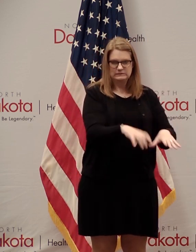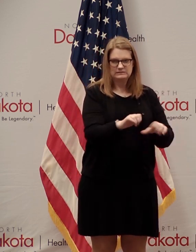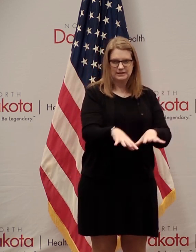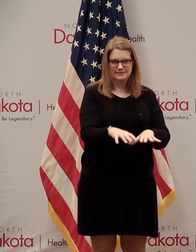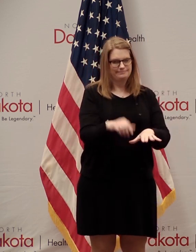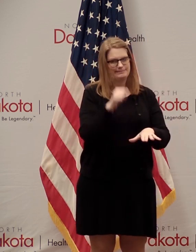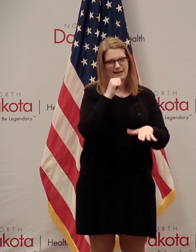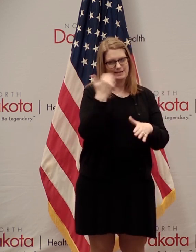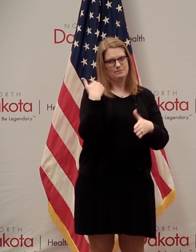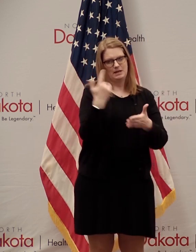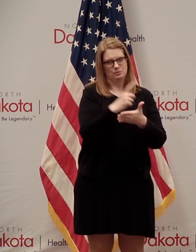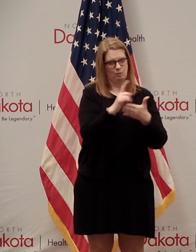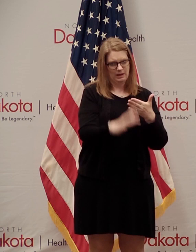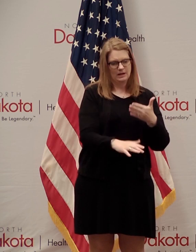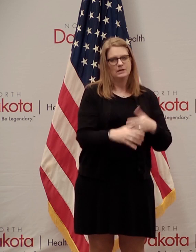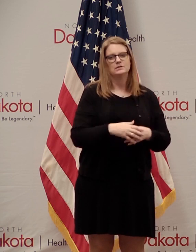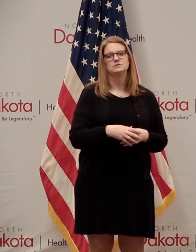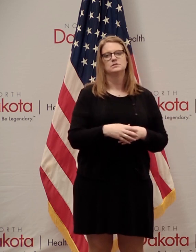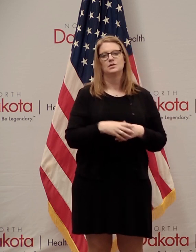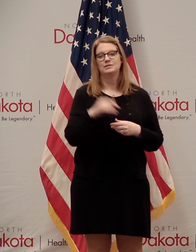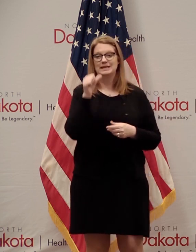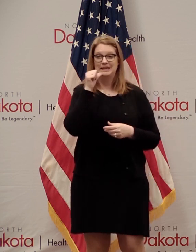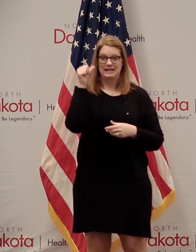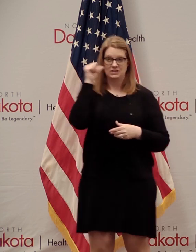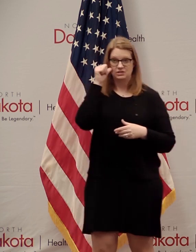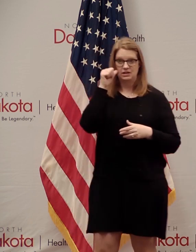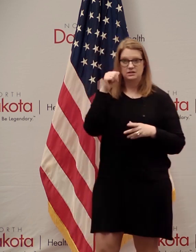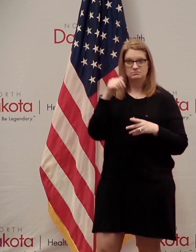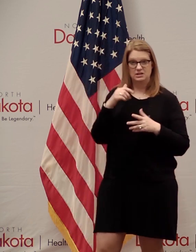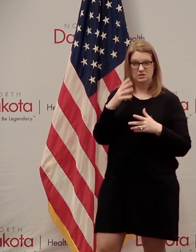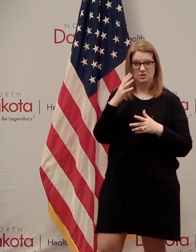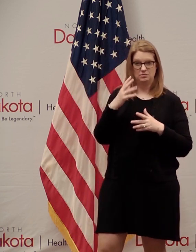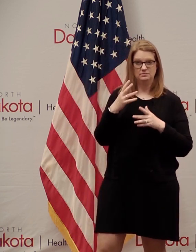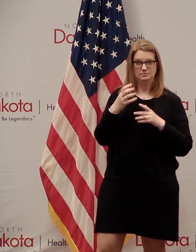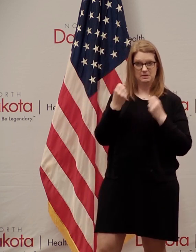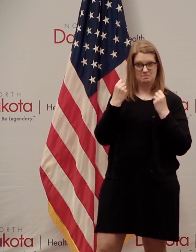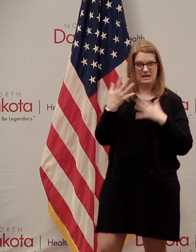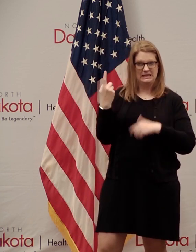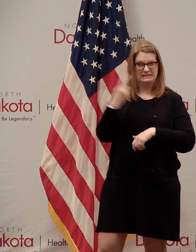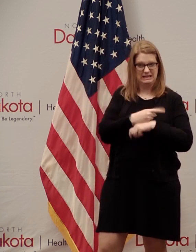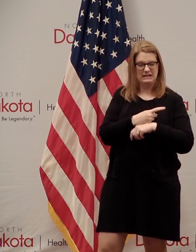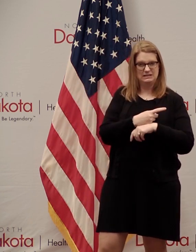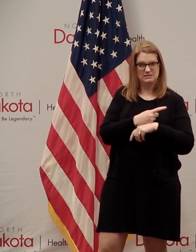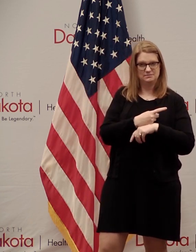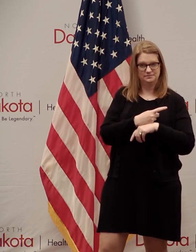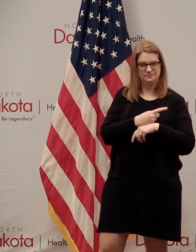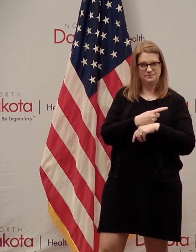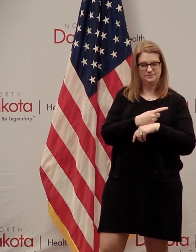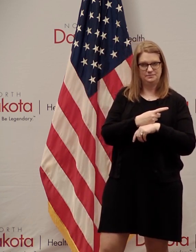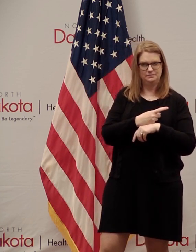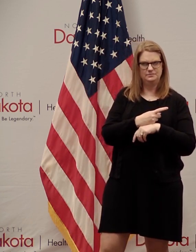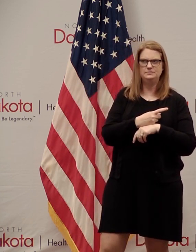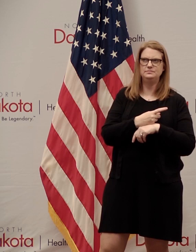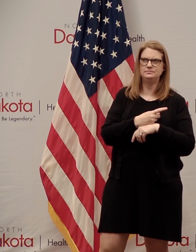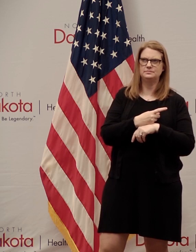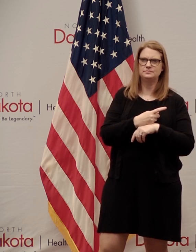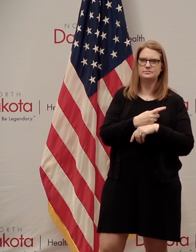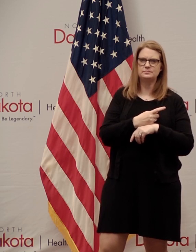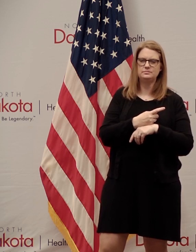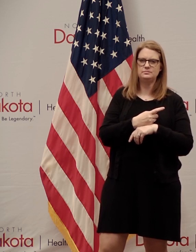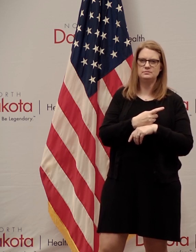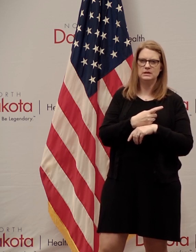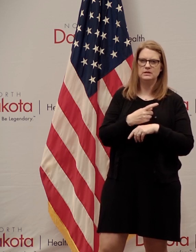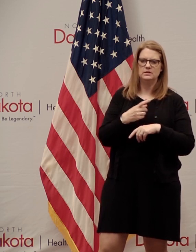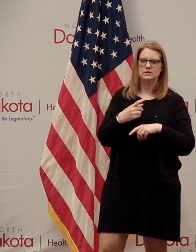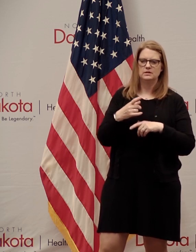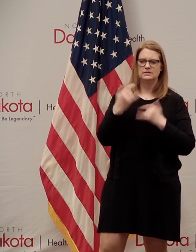And so coming off of a big day yesterday where we had record number of days and we've had a fallen way back to a low